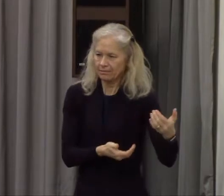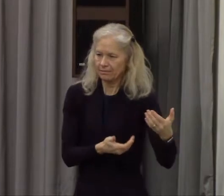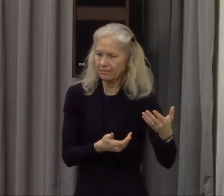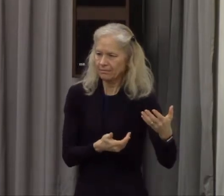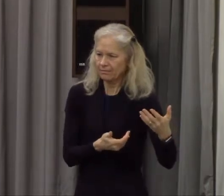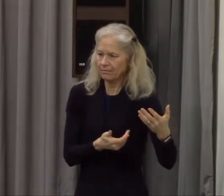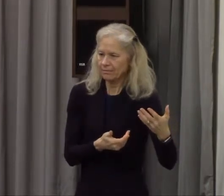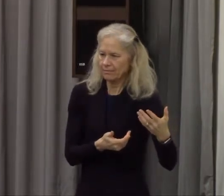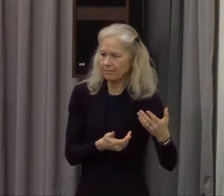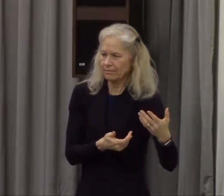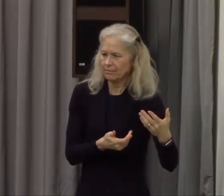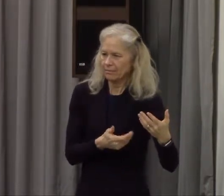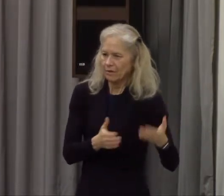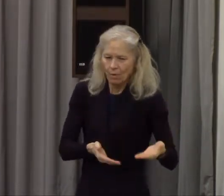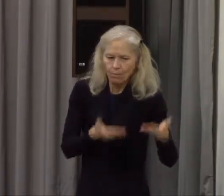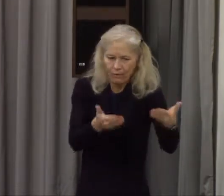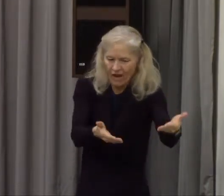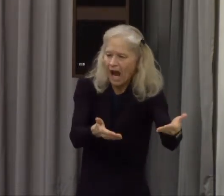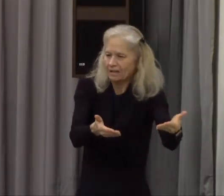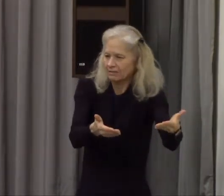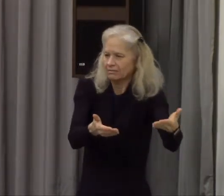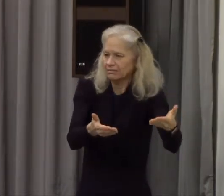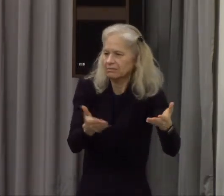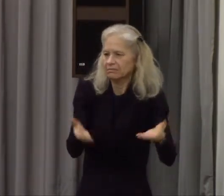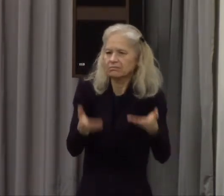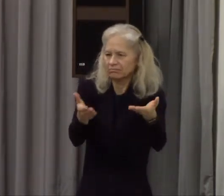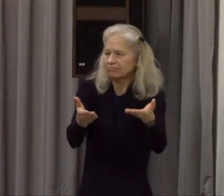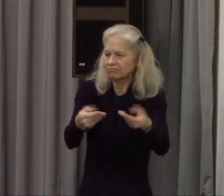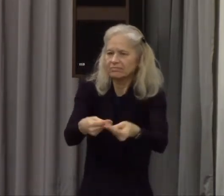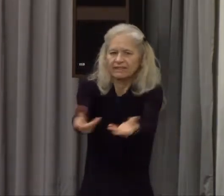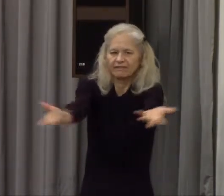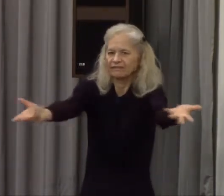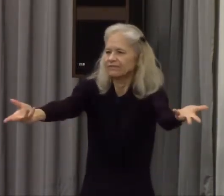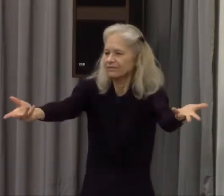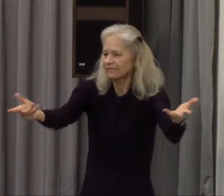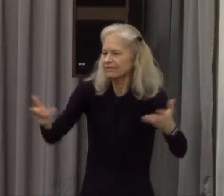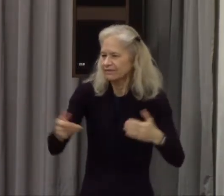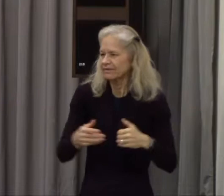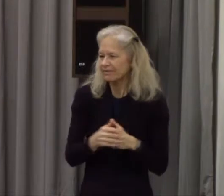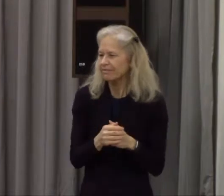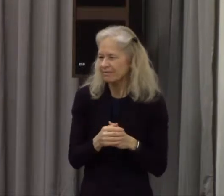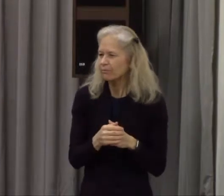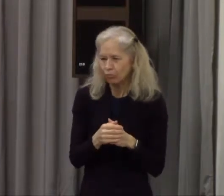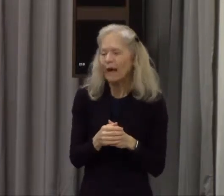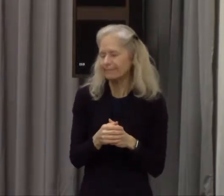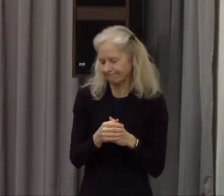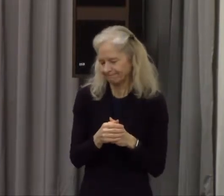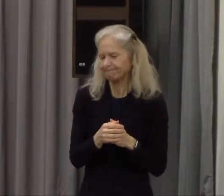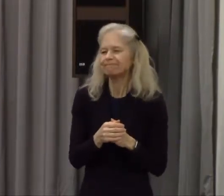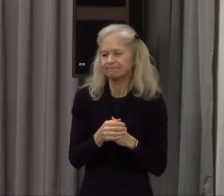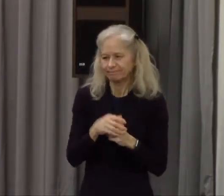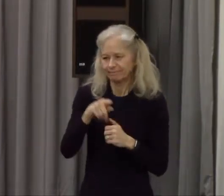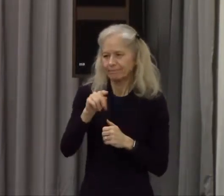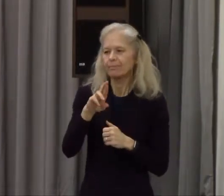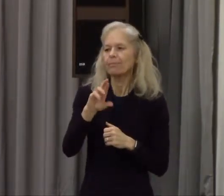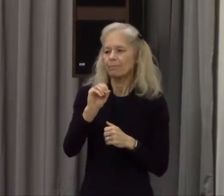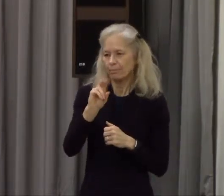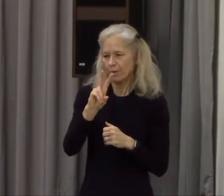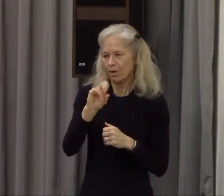man filled with the Spirit, a man who was waiting for the consolation of Israel, earnest that